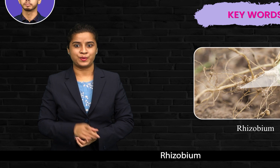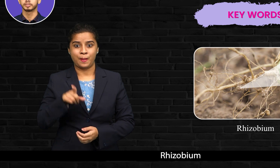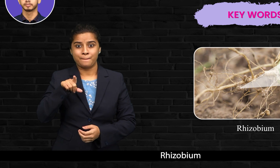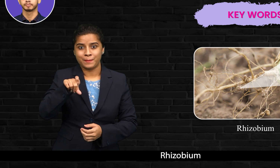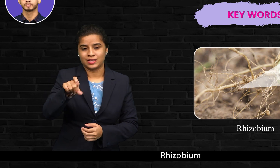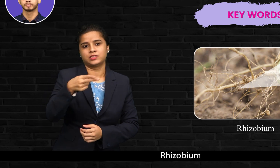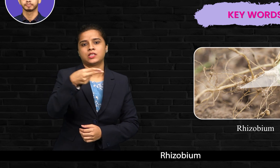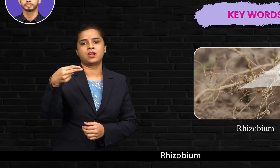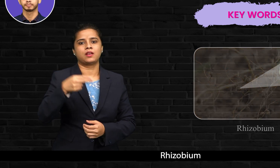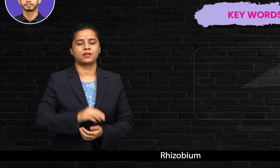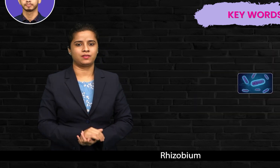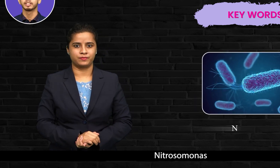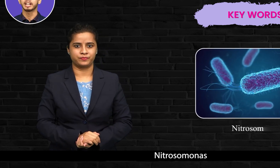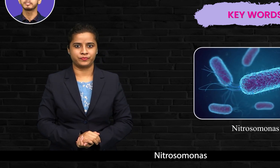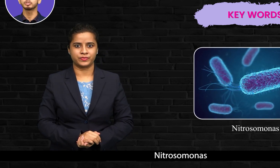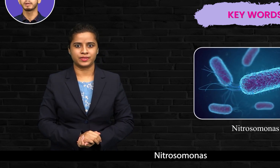rhizobiums,